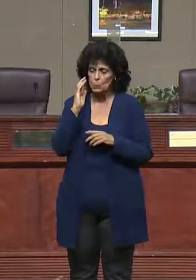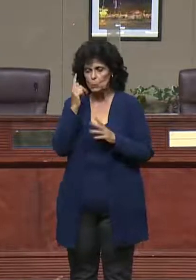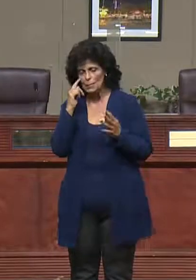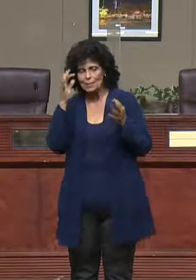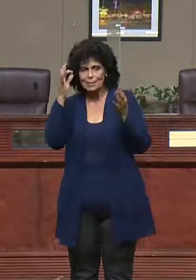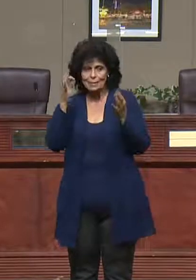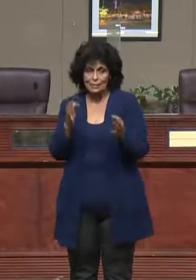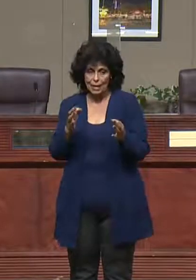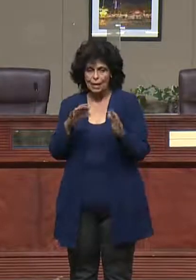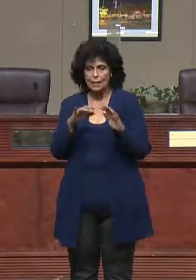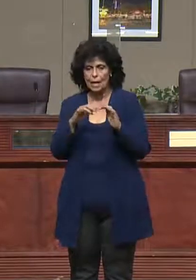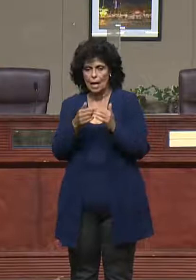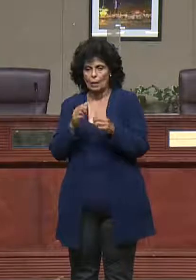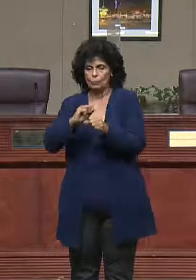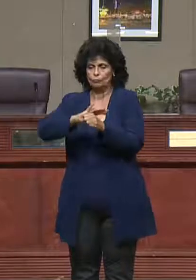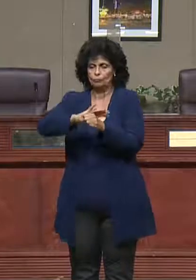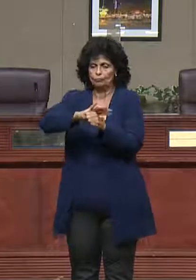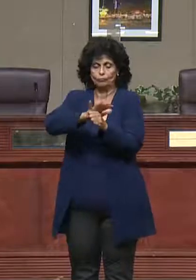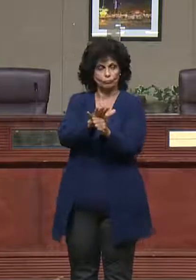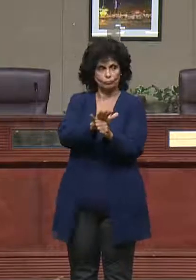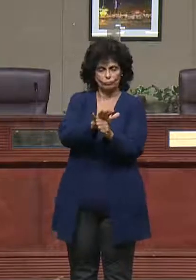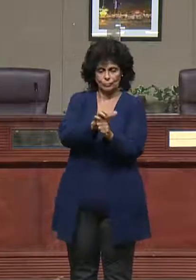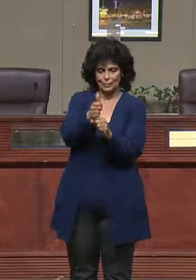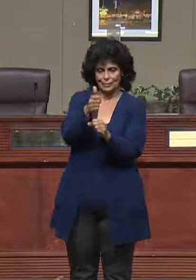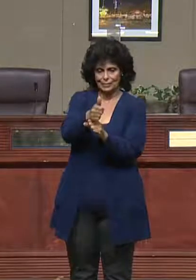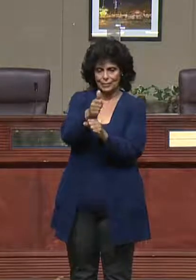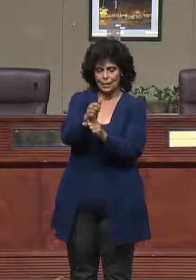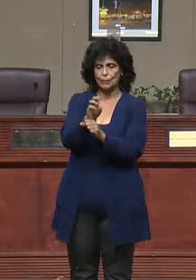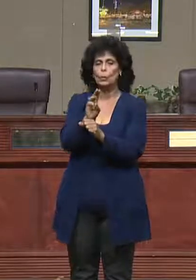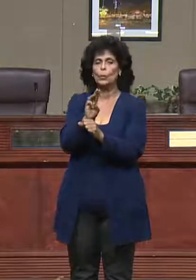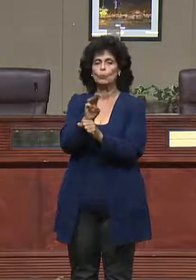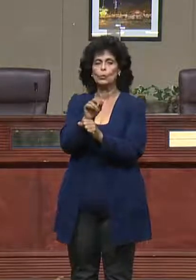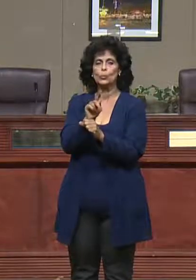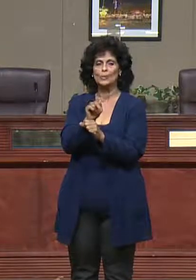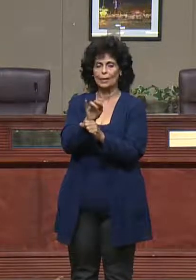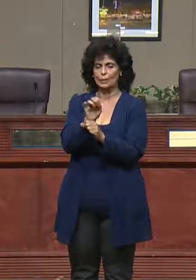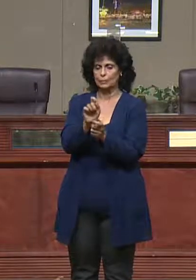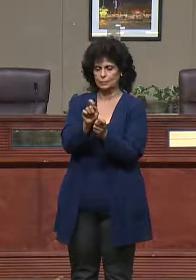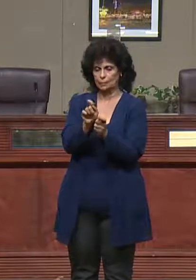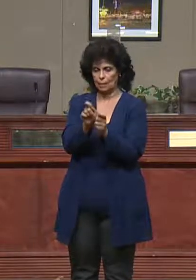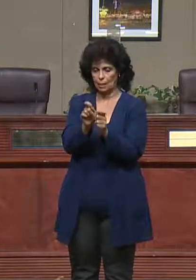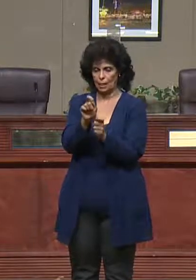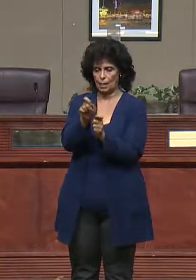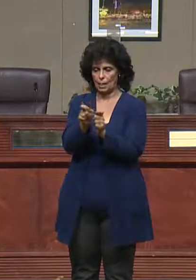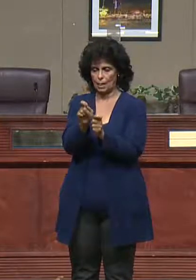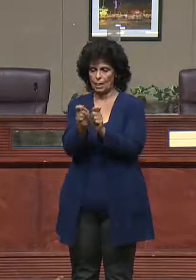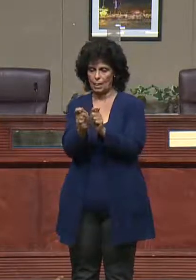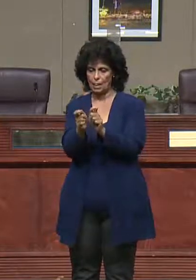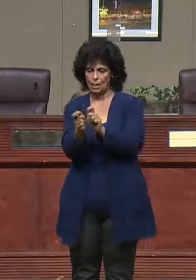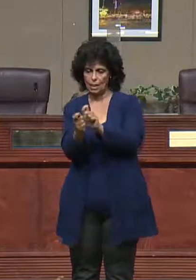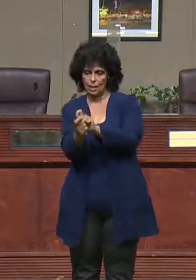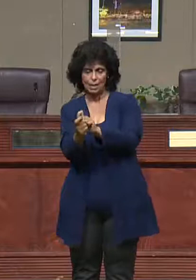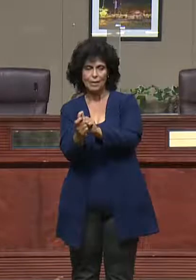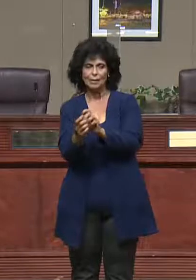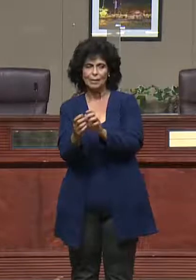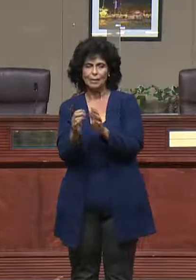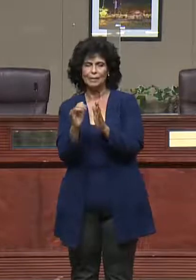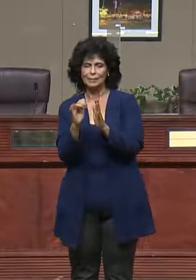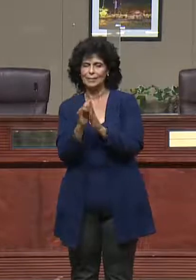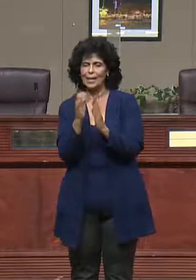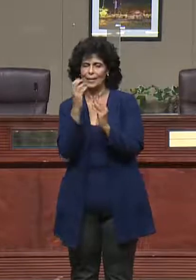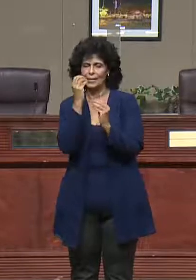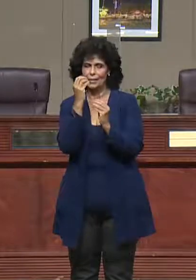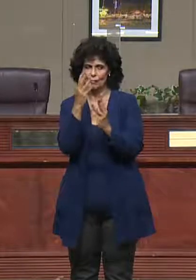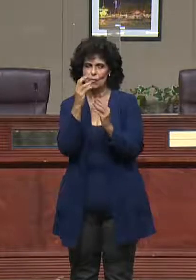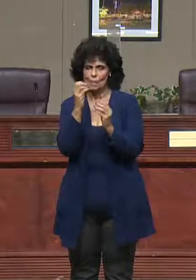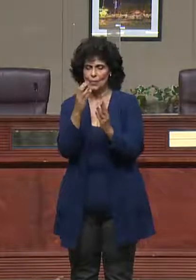mutation, if you want to call it somehow, of this virus was done retrospectively. So that data was found to